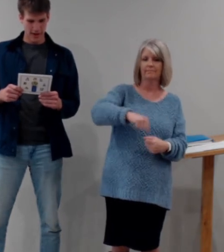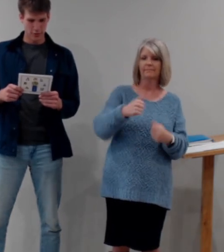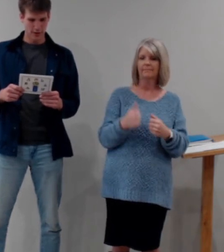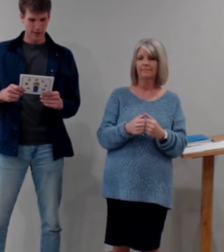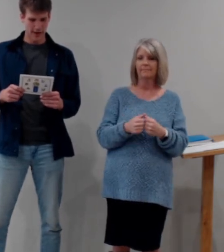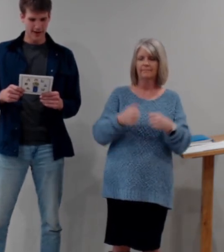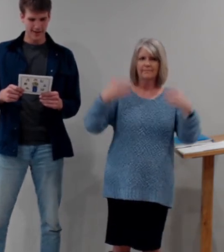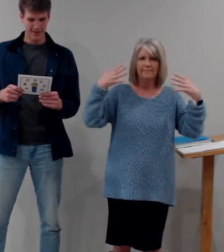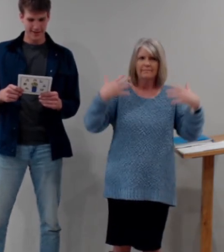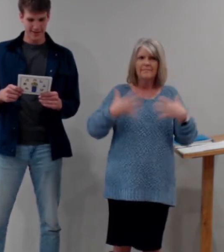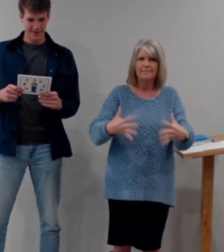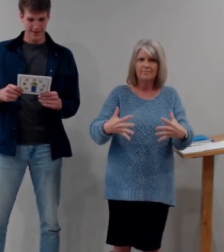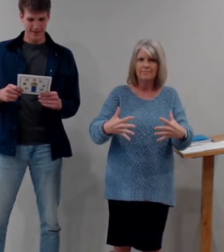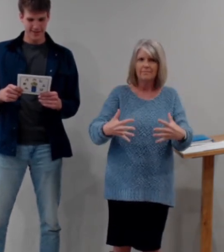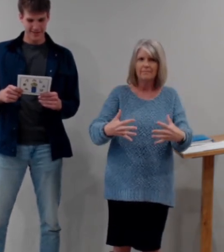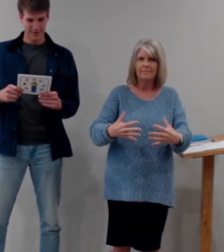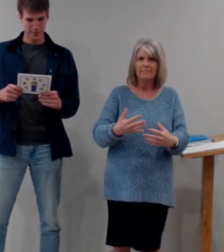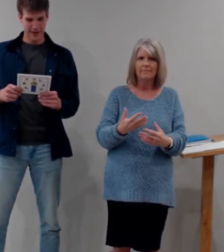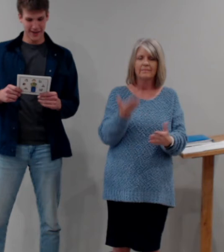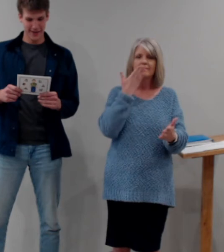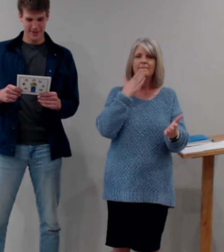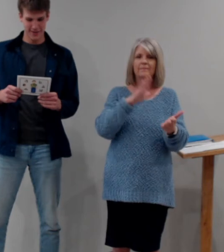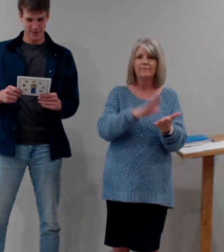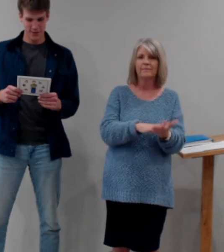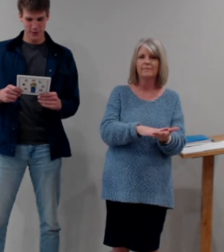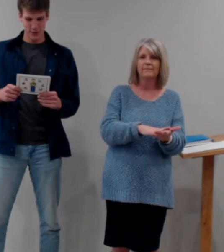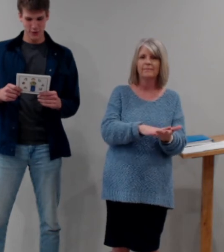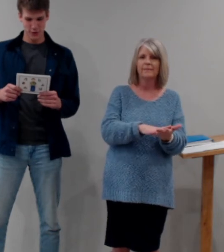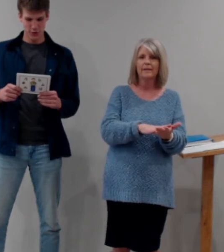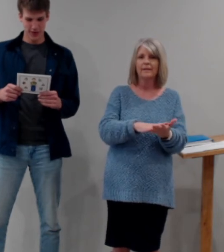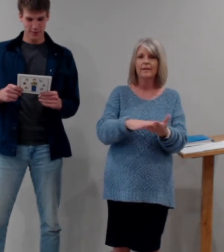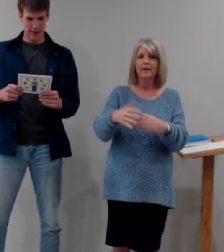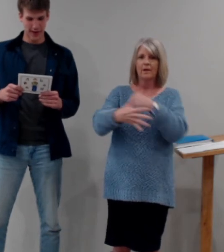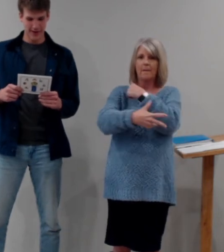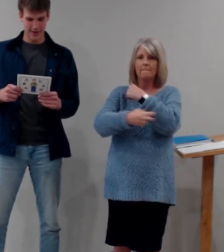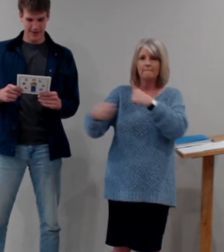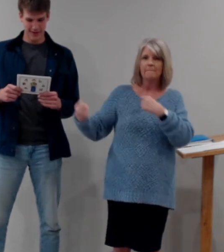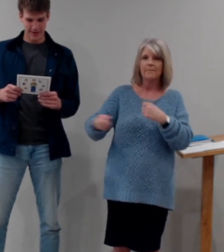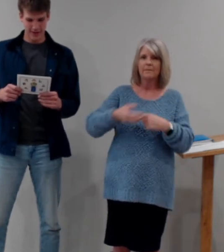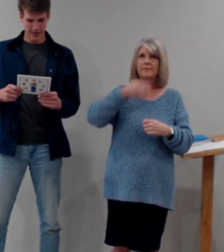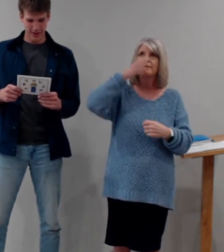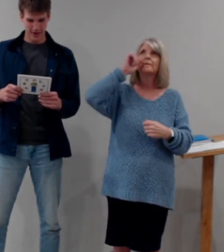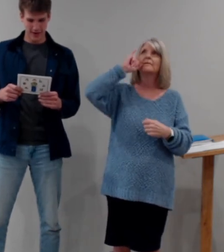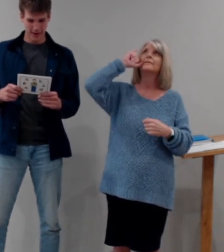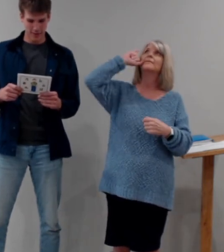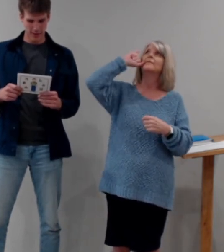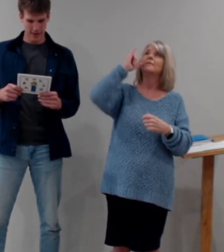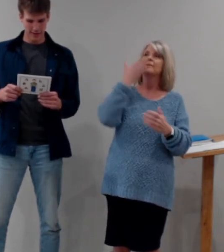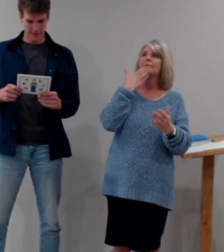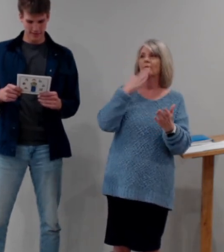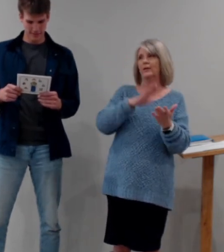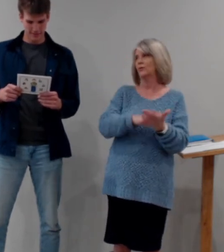Angry bad, steal bad, drink bad, God hate bad. Okay, you're going too